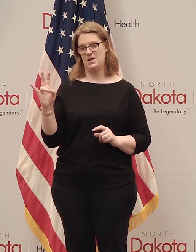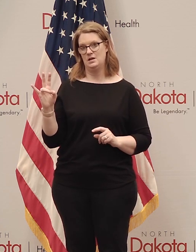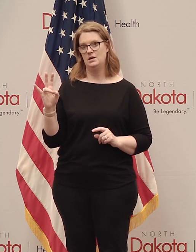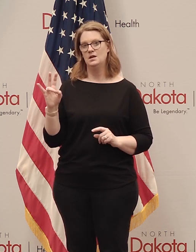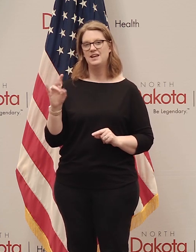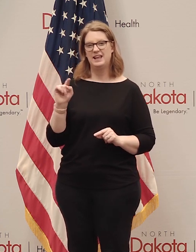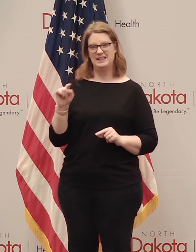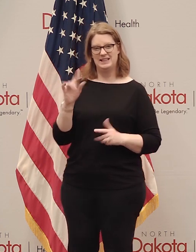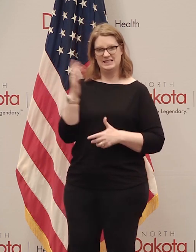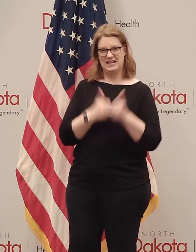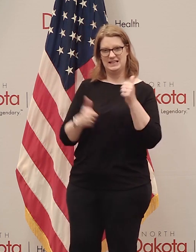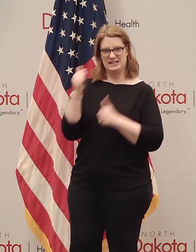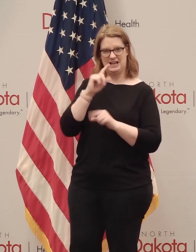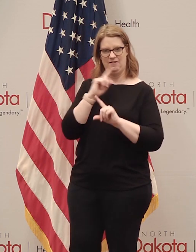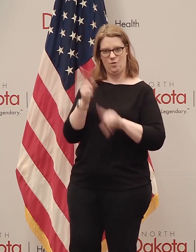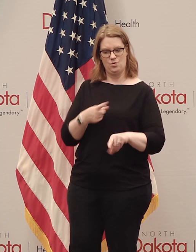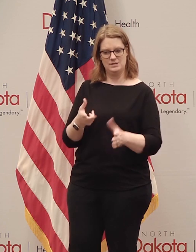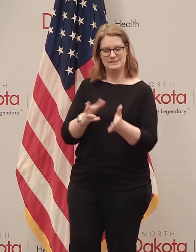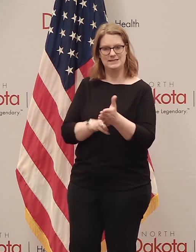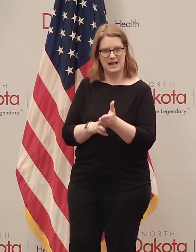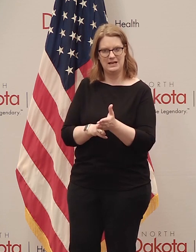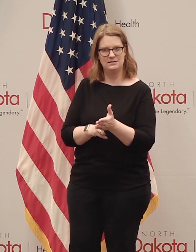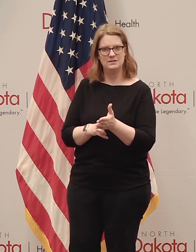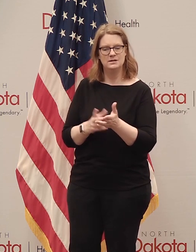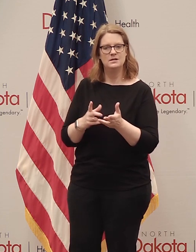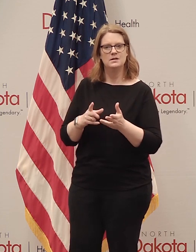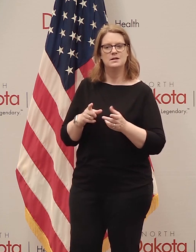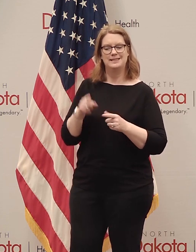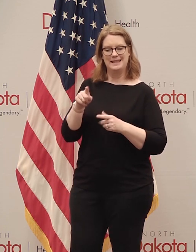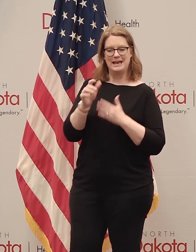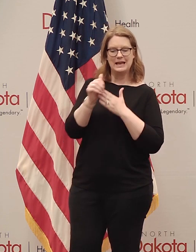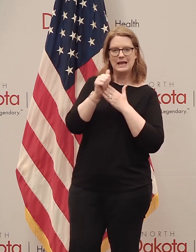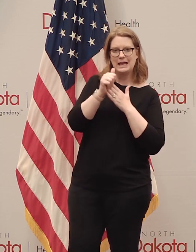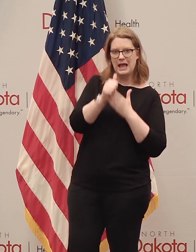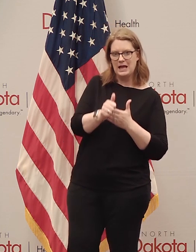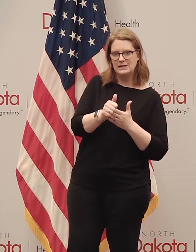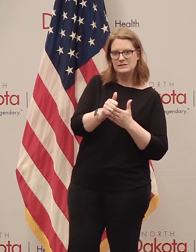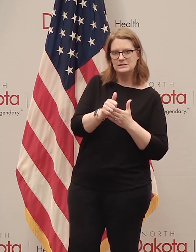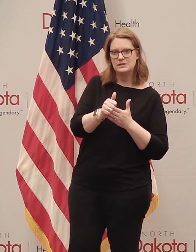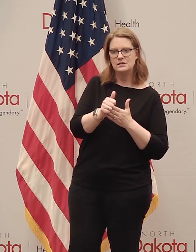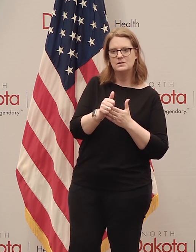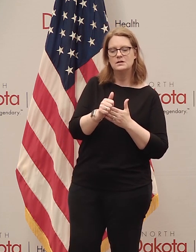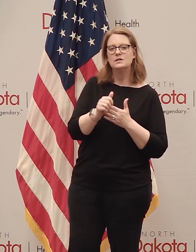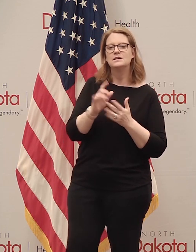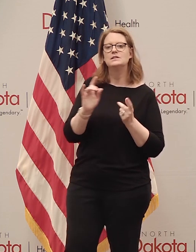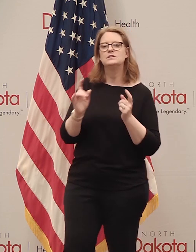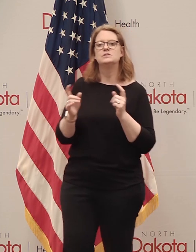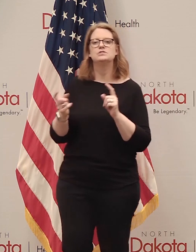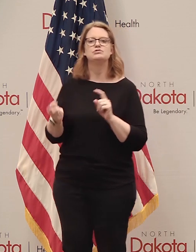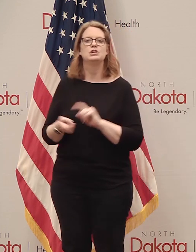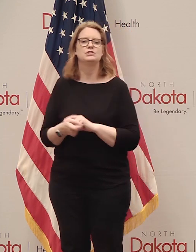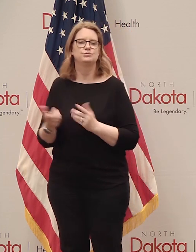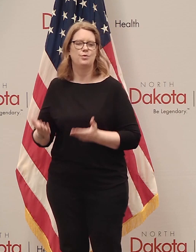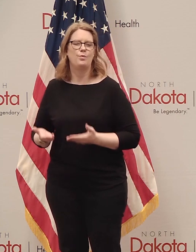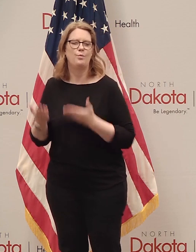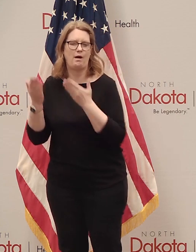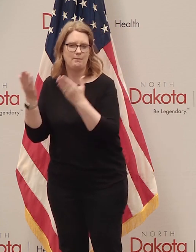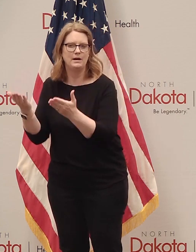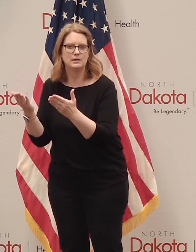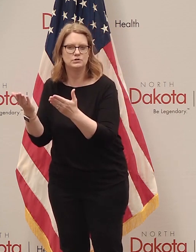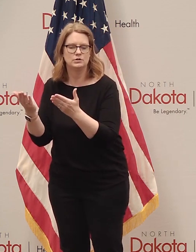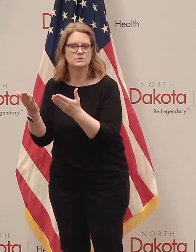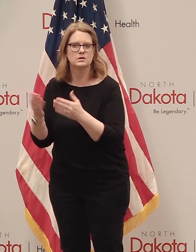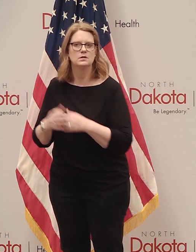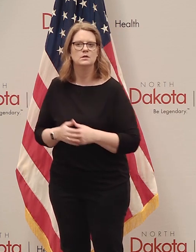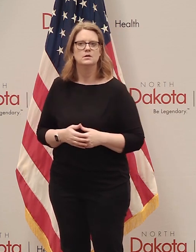this, the guidance that was in there becomes guidance or recommendations, and we've removed all references